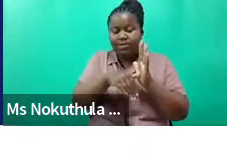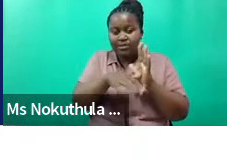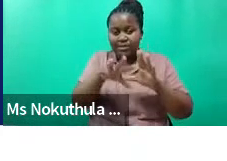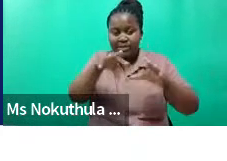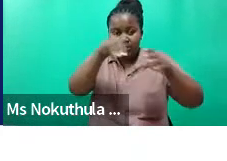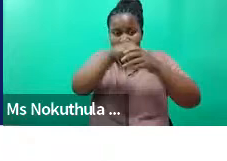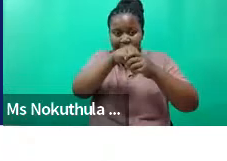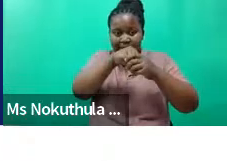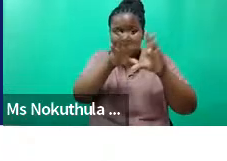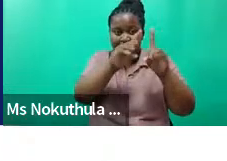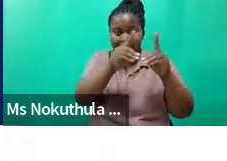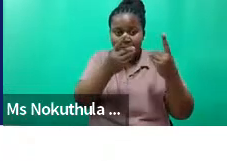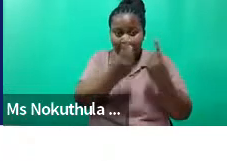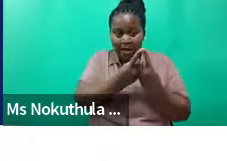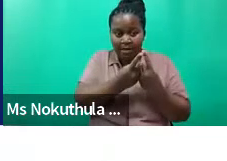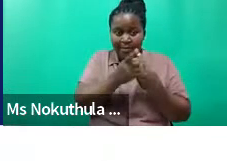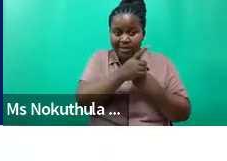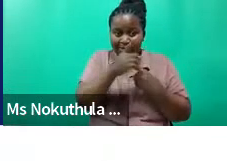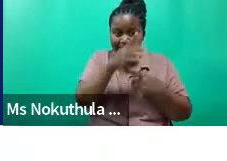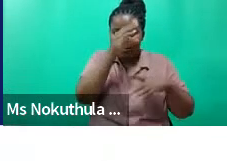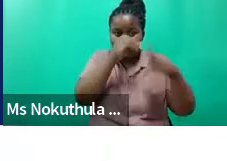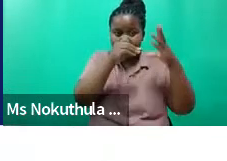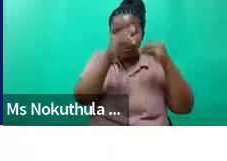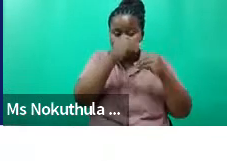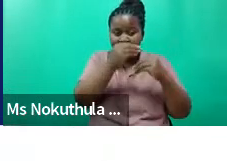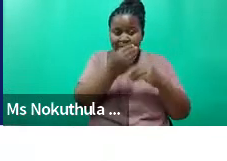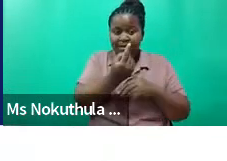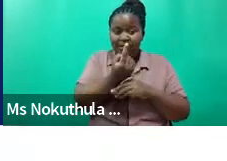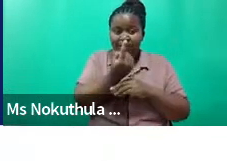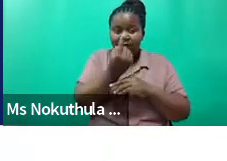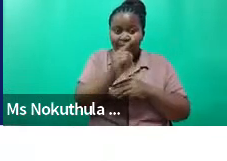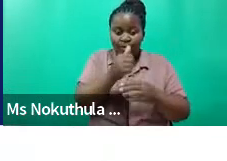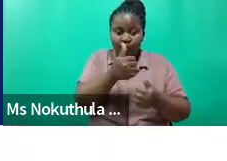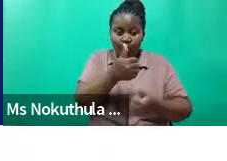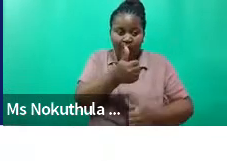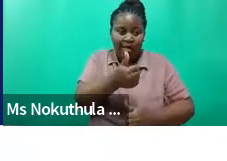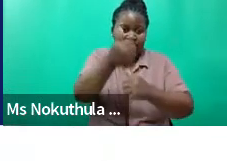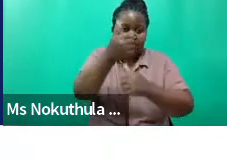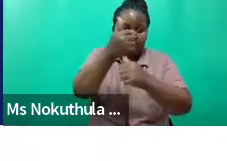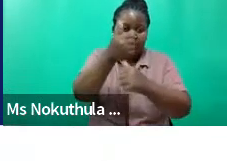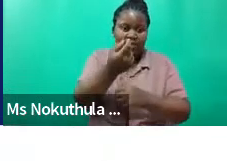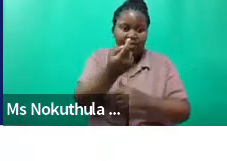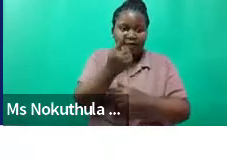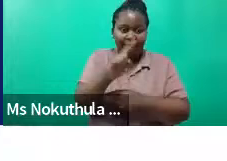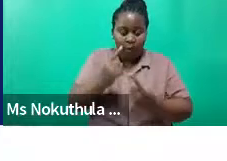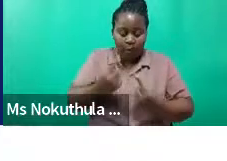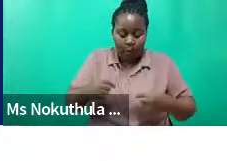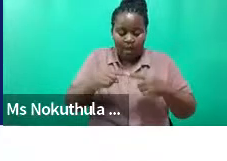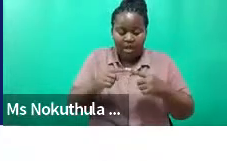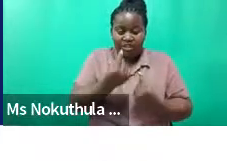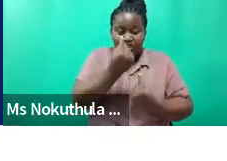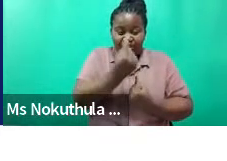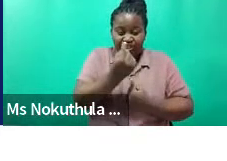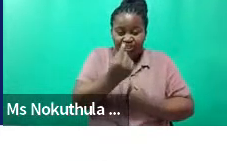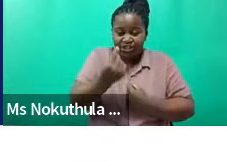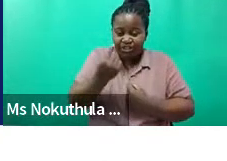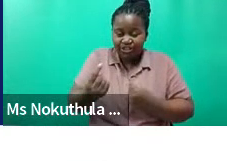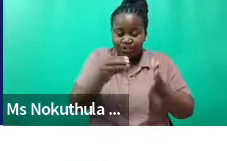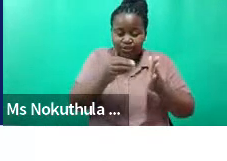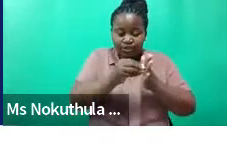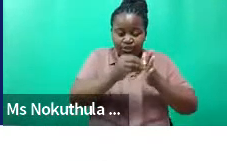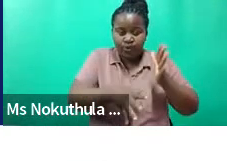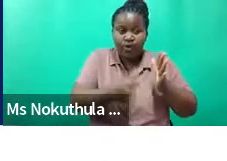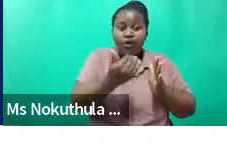she's learning in terms of just assisting. So for us, each student who is blind or partially sighted has their